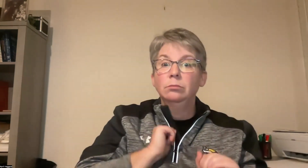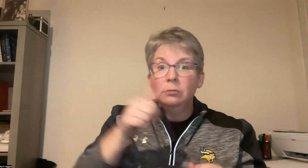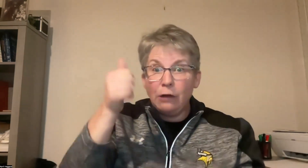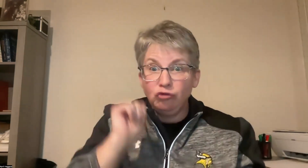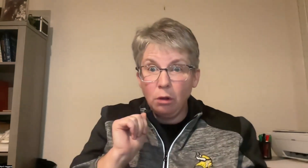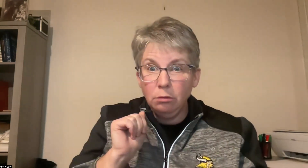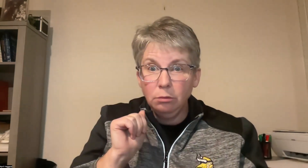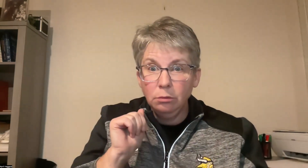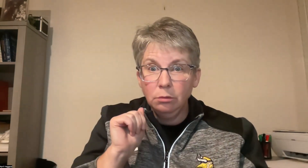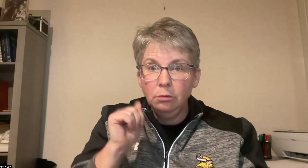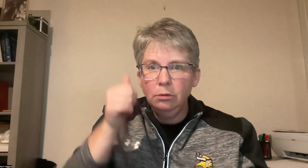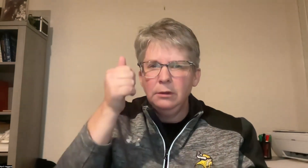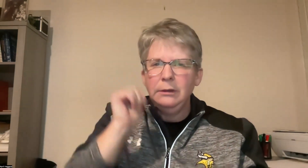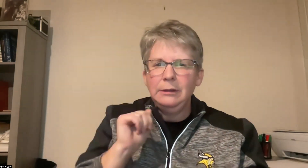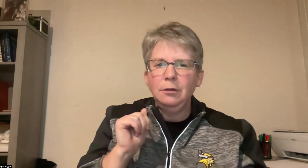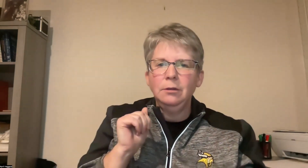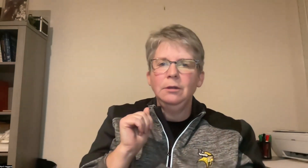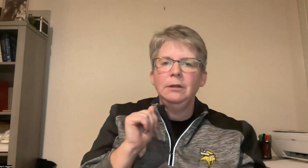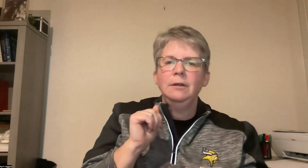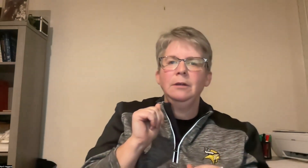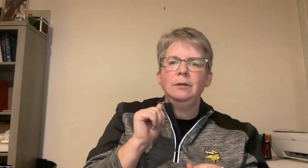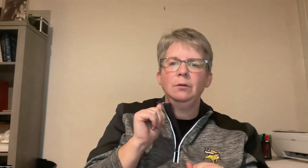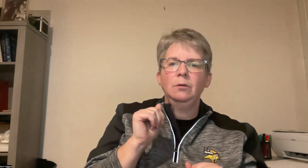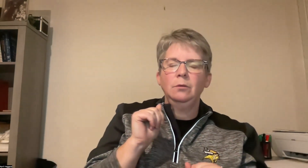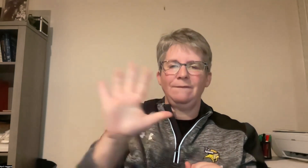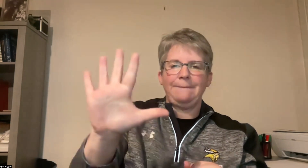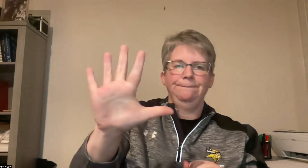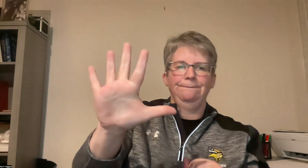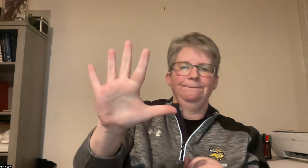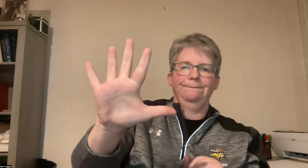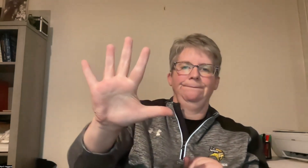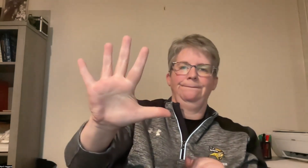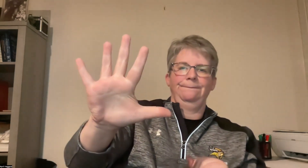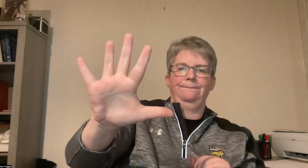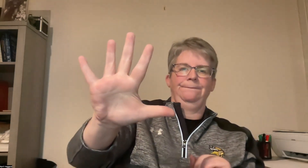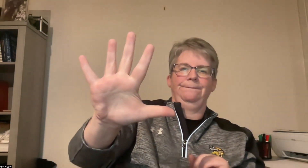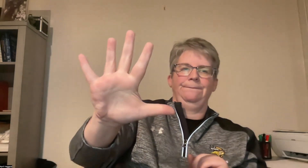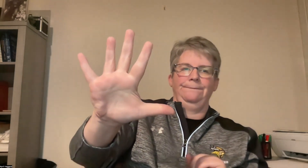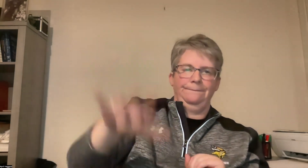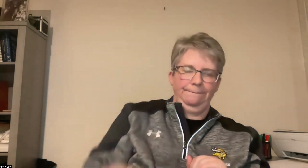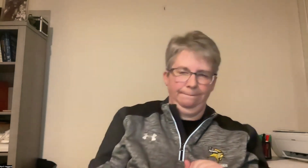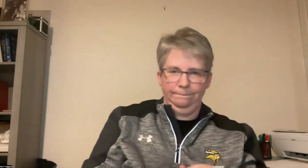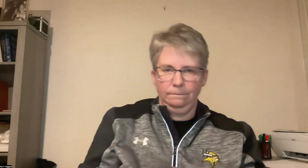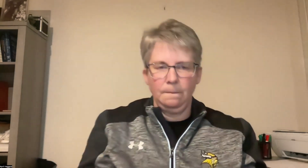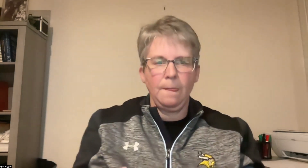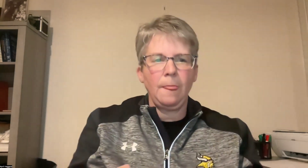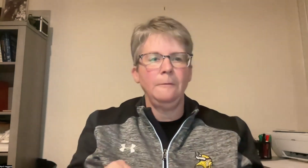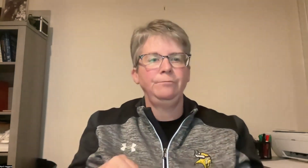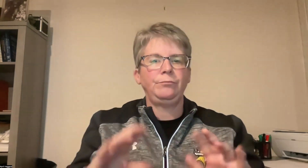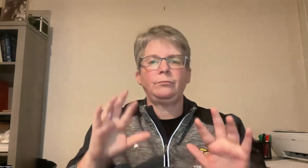All right. Okay, we're good. I'm sorry. What did you say, Angela? How many people do we need for a quorum? Five. Okay.